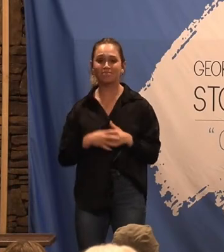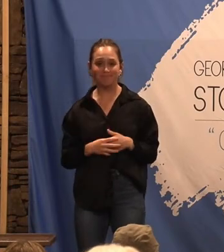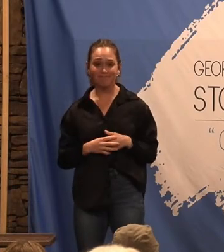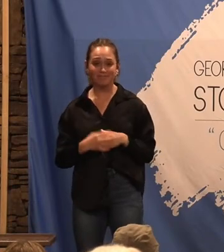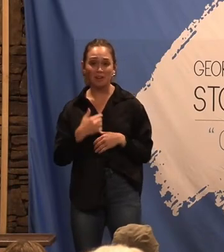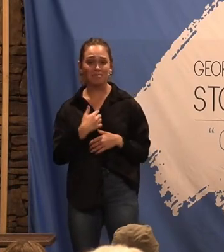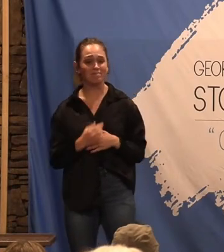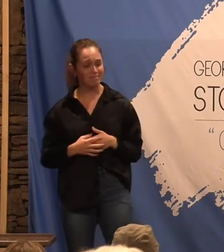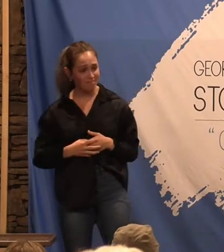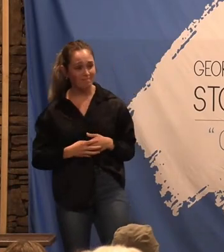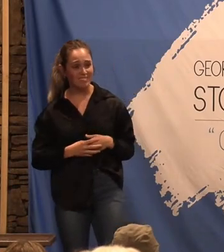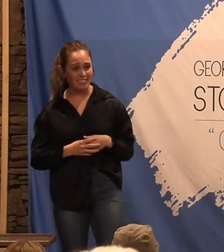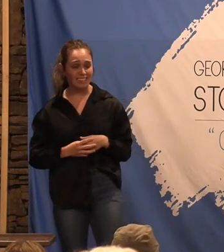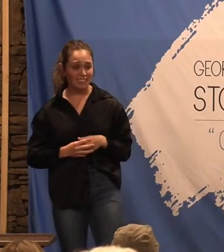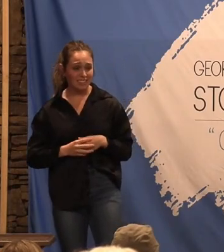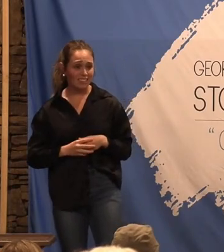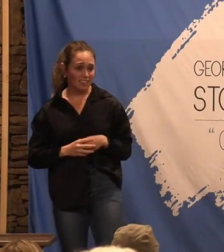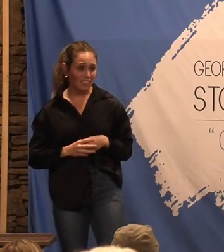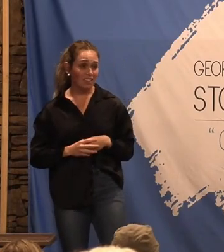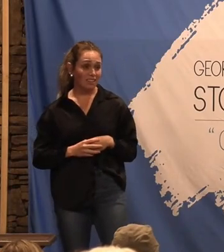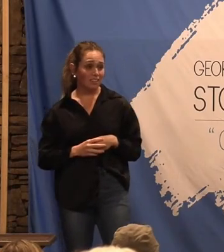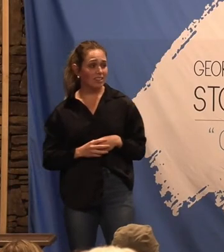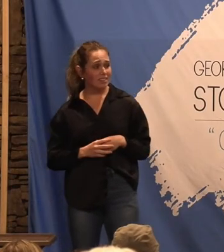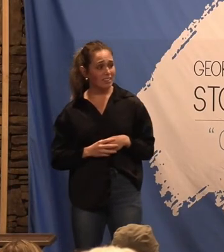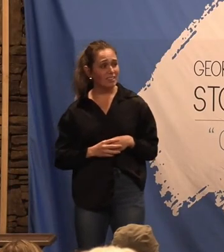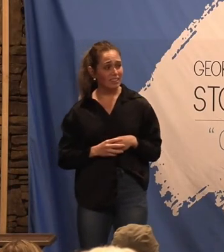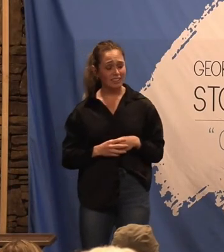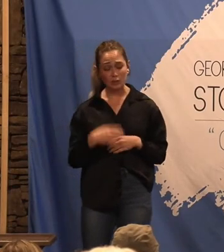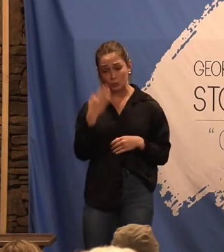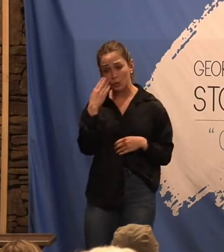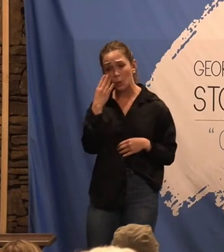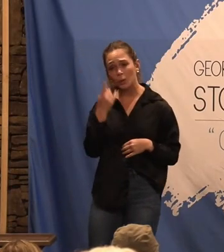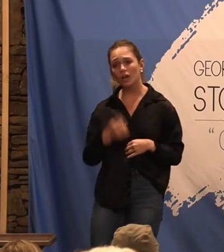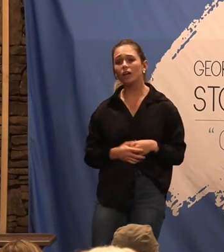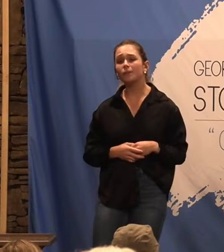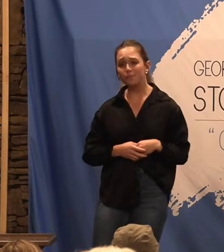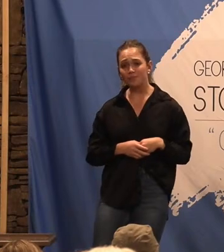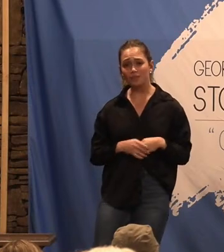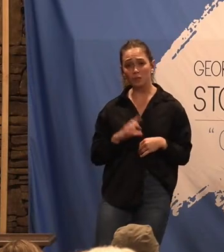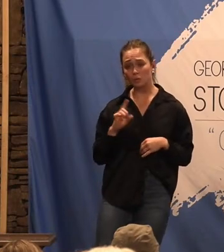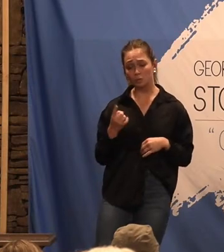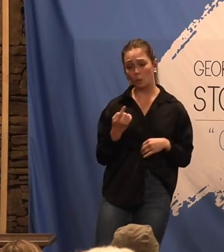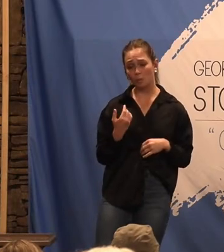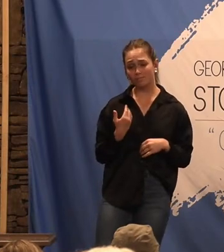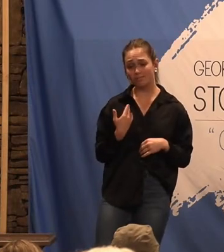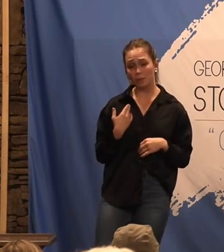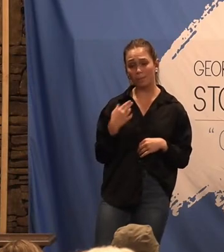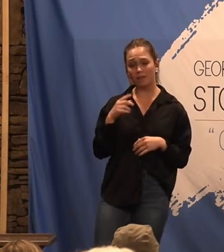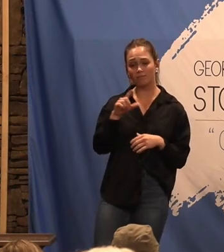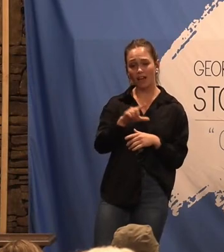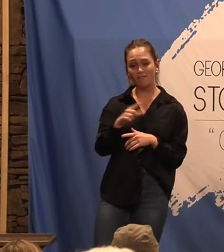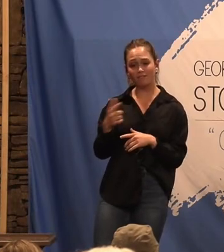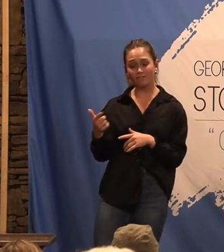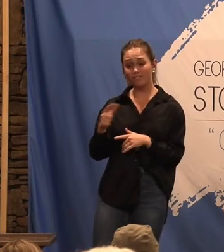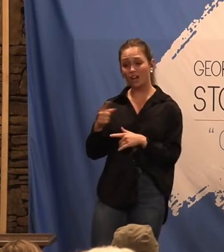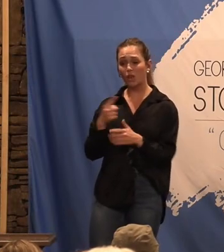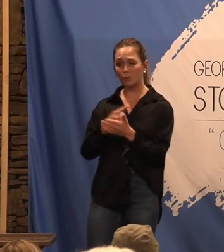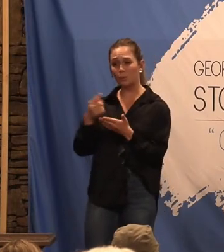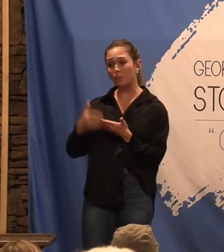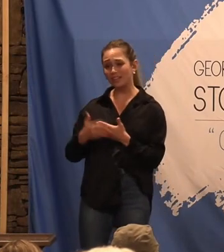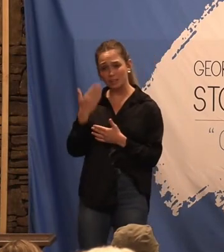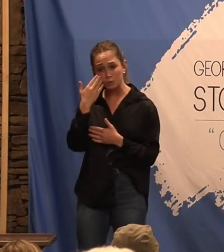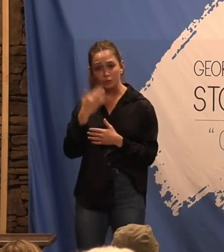Lord, yeah. He said, you know, you only get here about every other weekend. He said, you